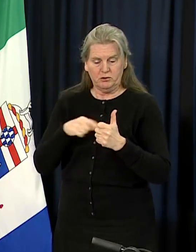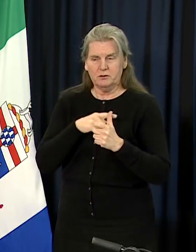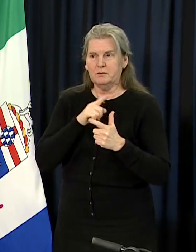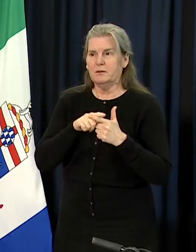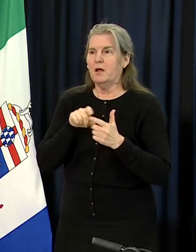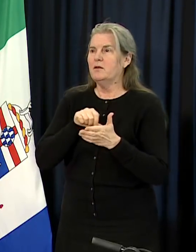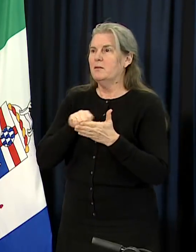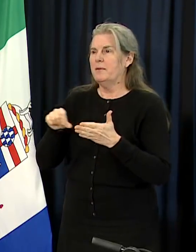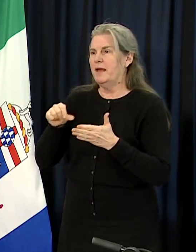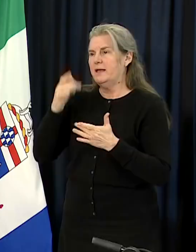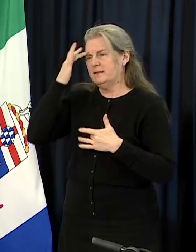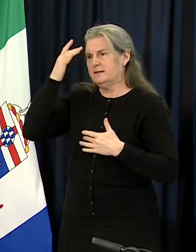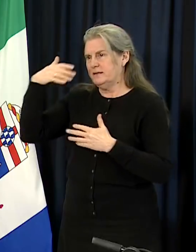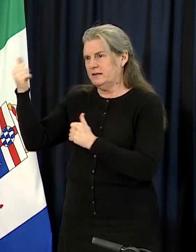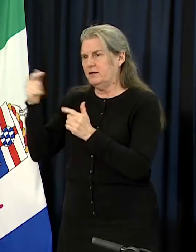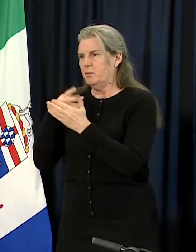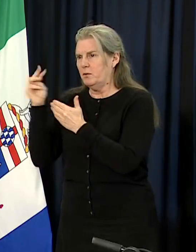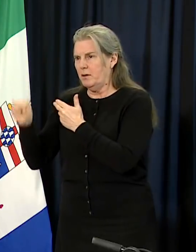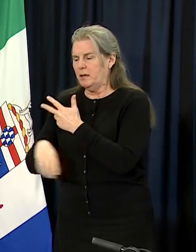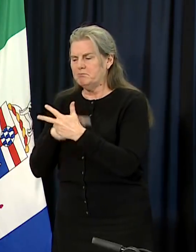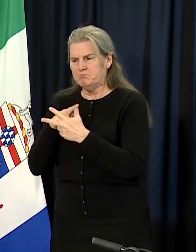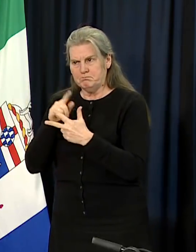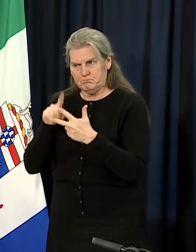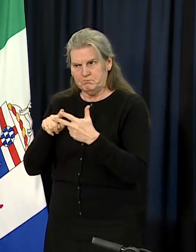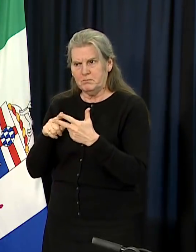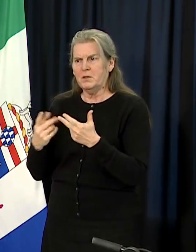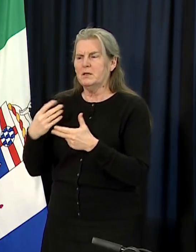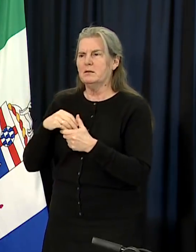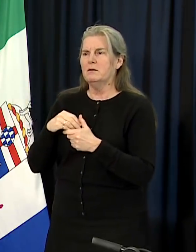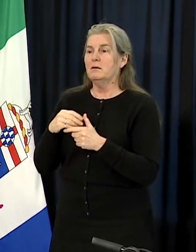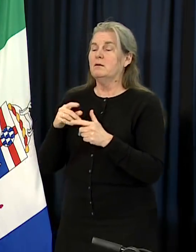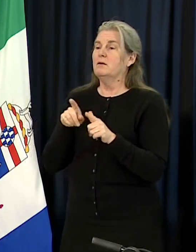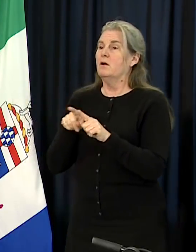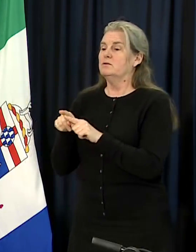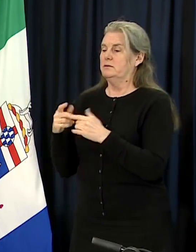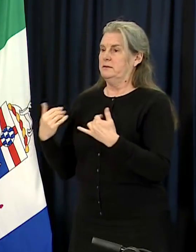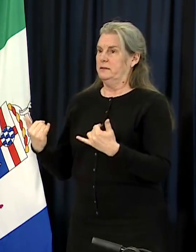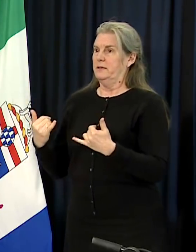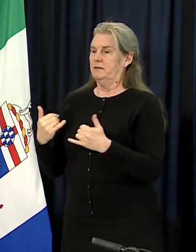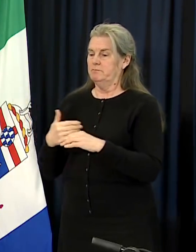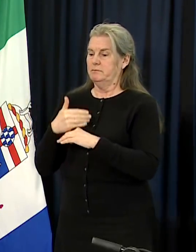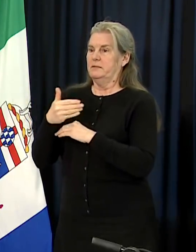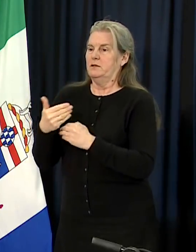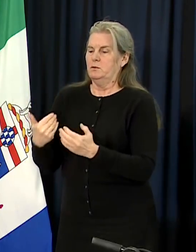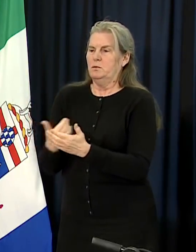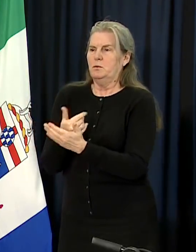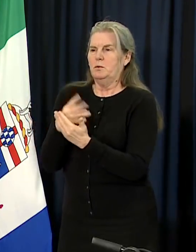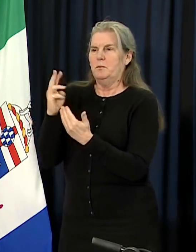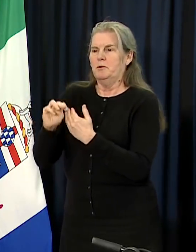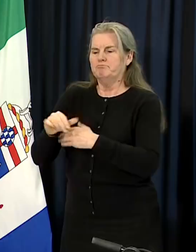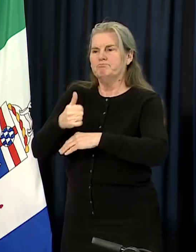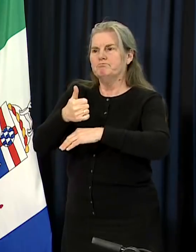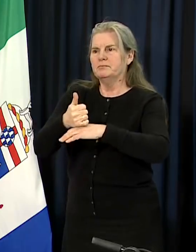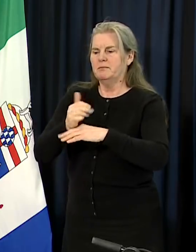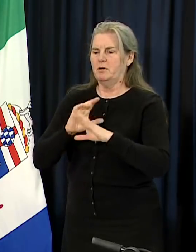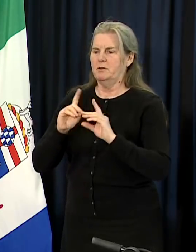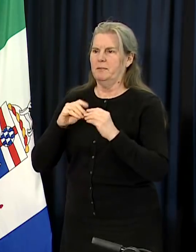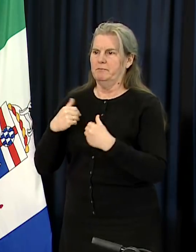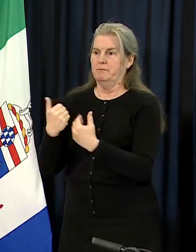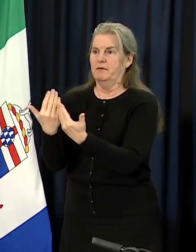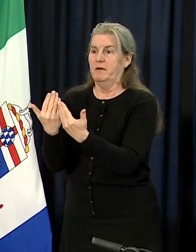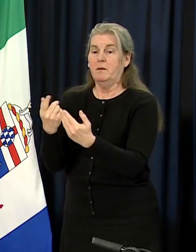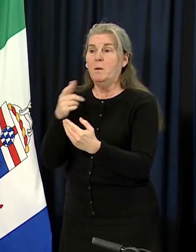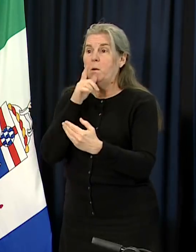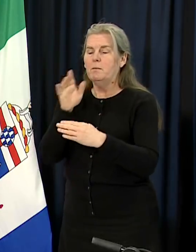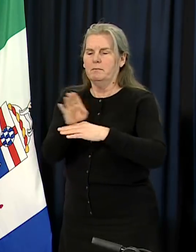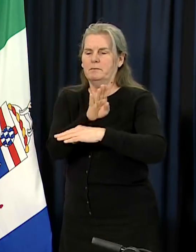paid sick leave rebate program. I'm here today to announce the next funding program that our department is providing to